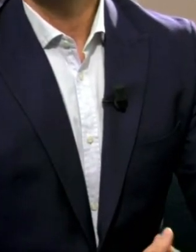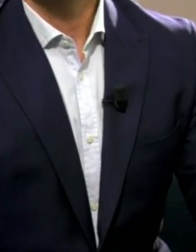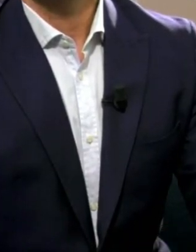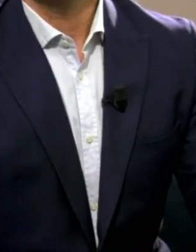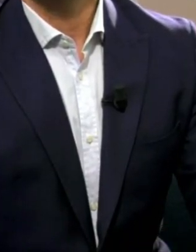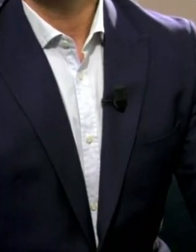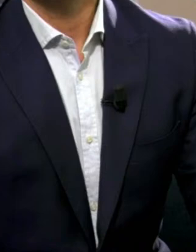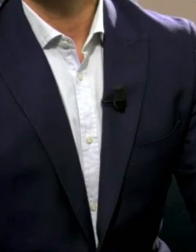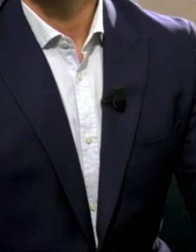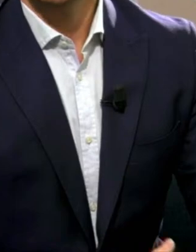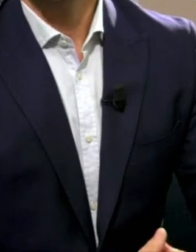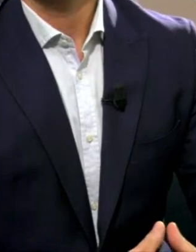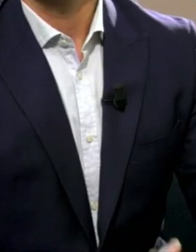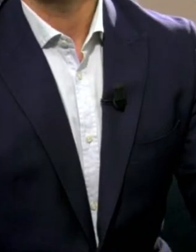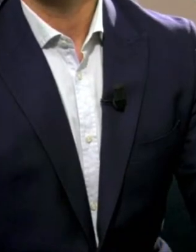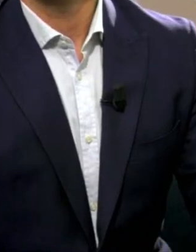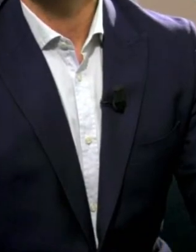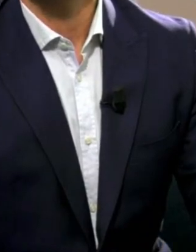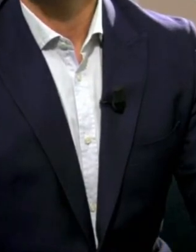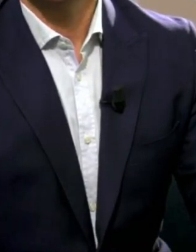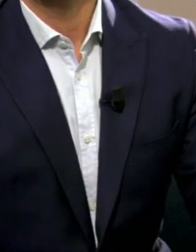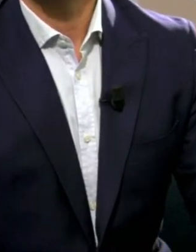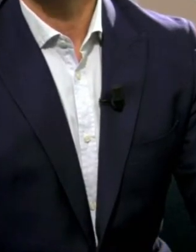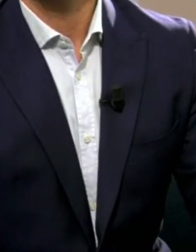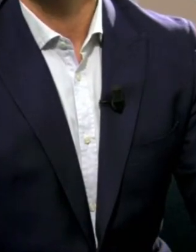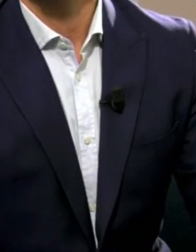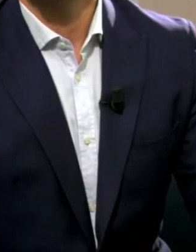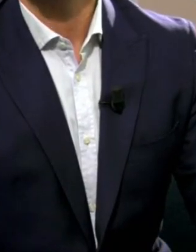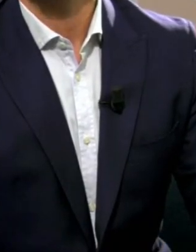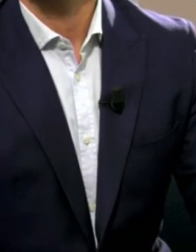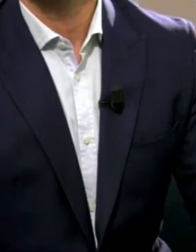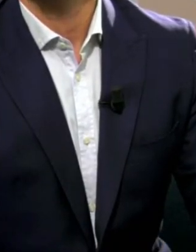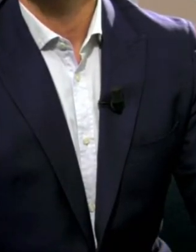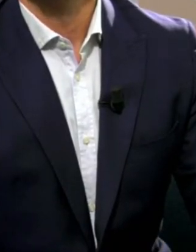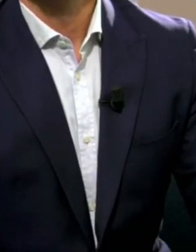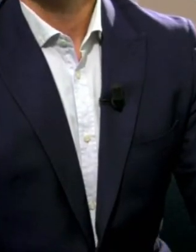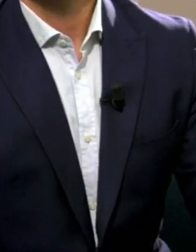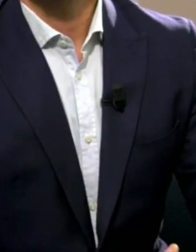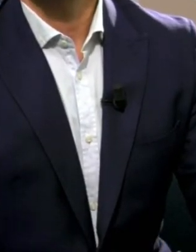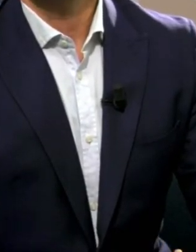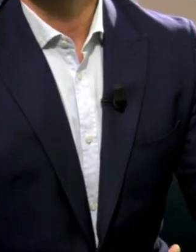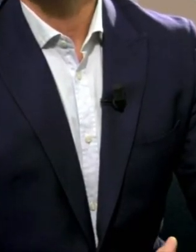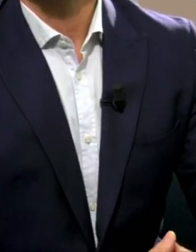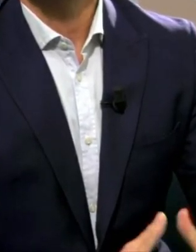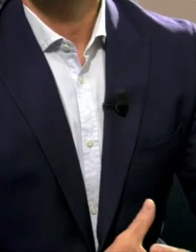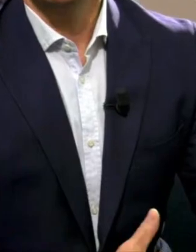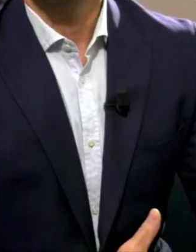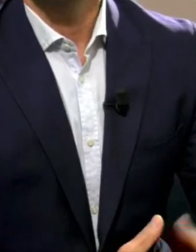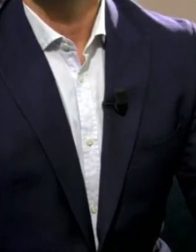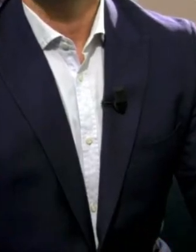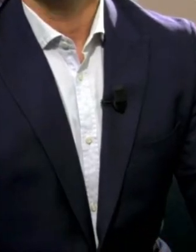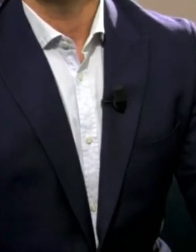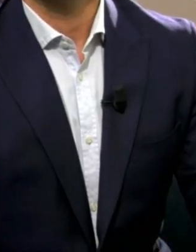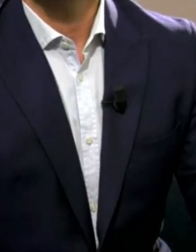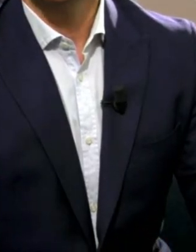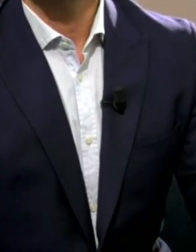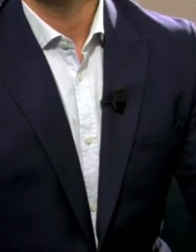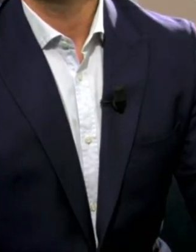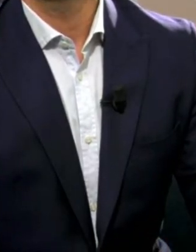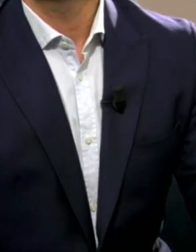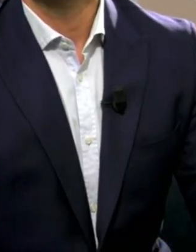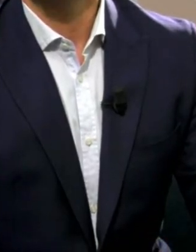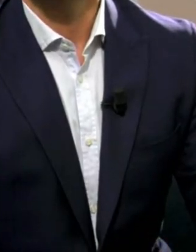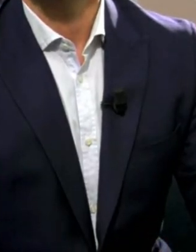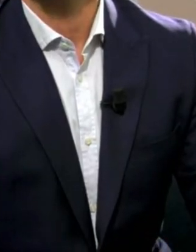in delivering COVID-19 high quality use and diagnostic mechanisms that leverage the power of the